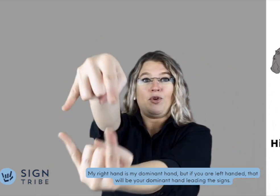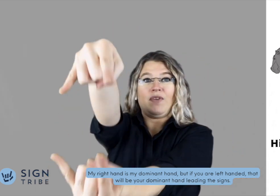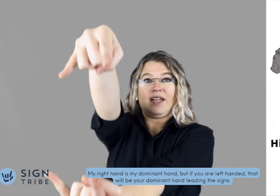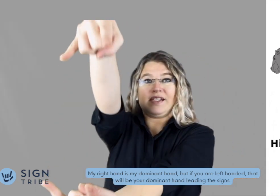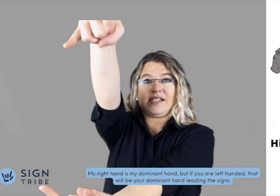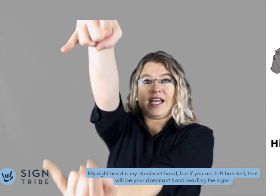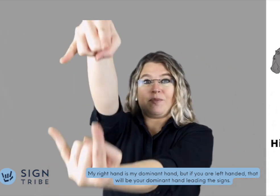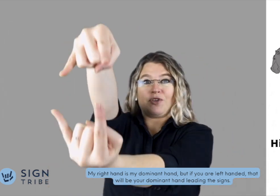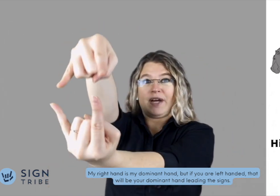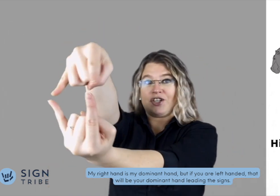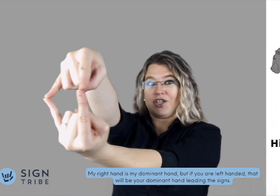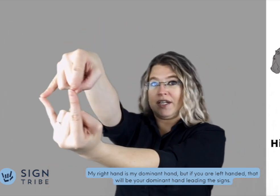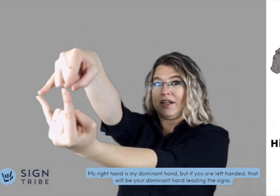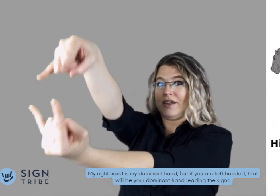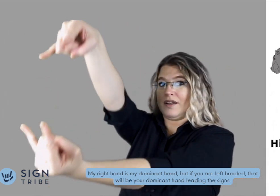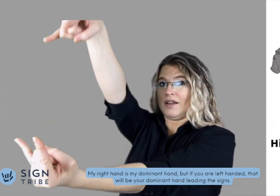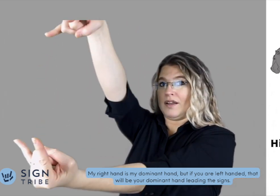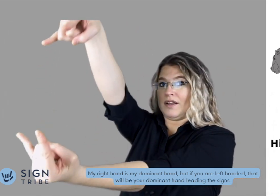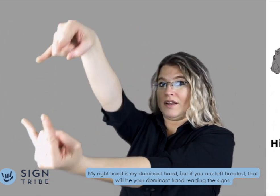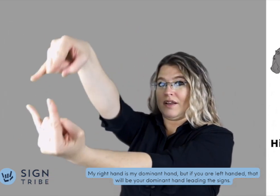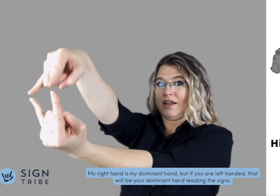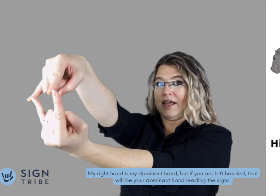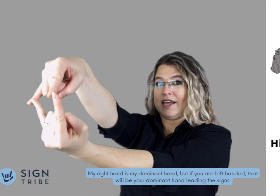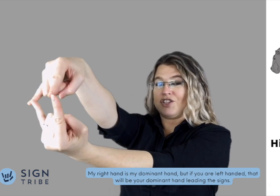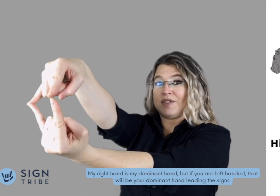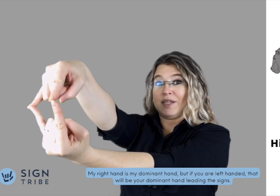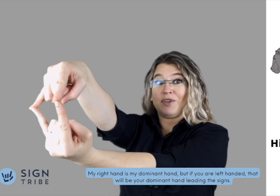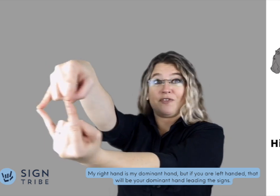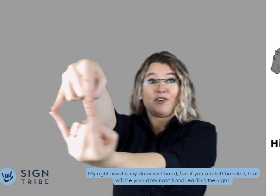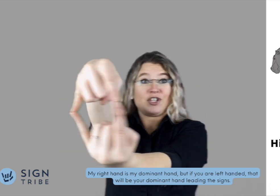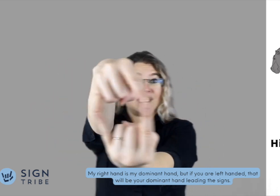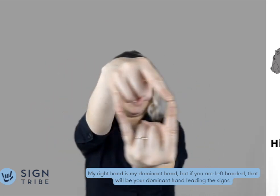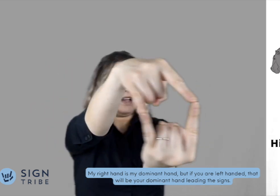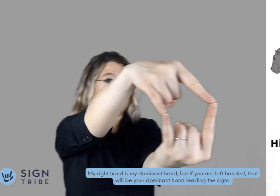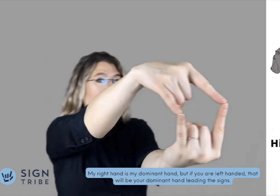in the same direction as you did with the first sign.